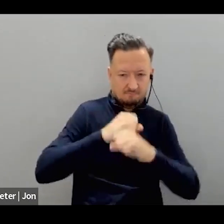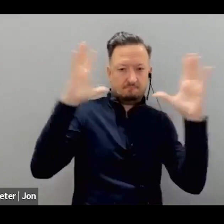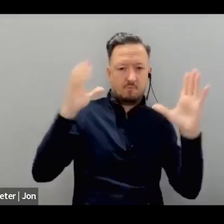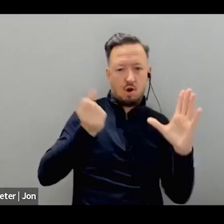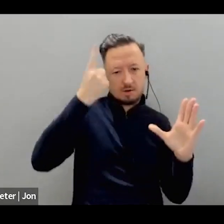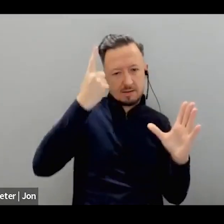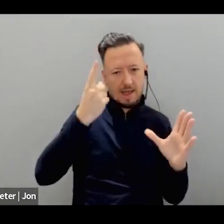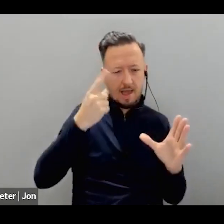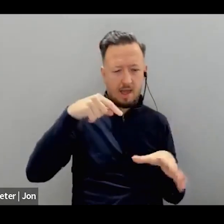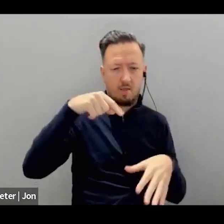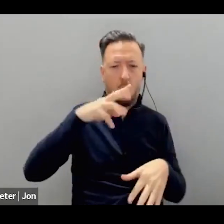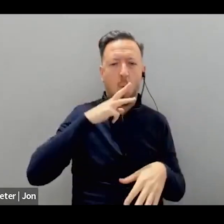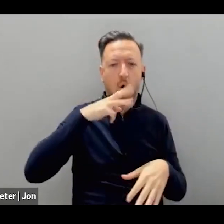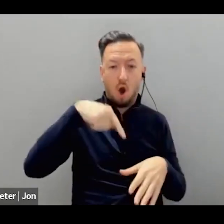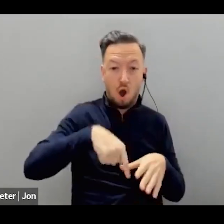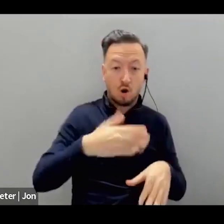of our water.